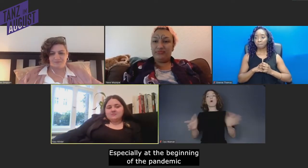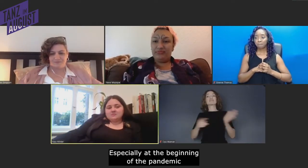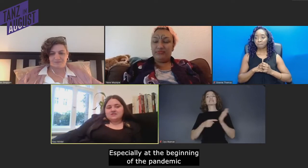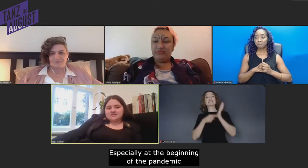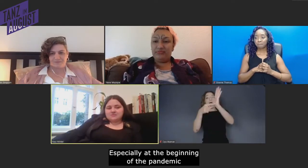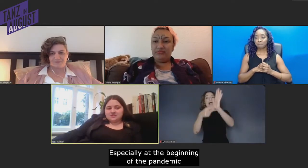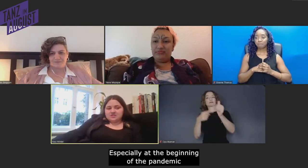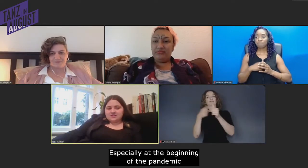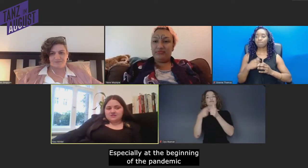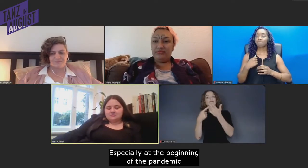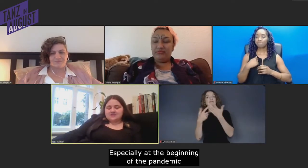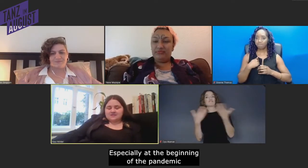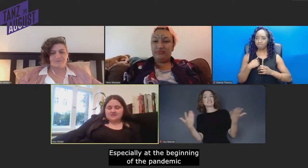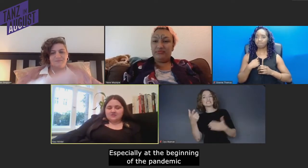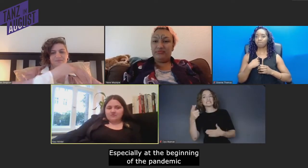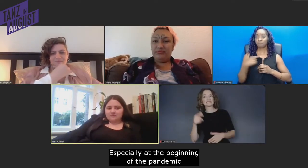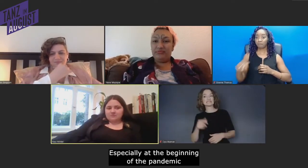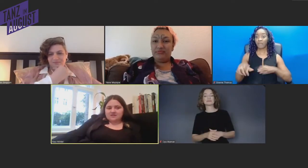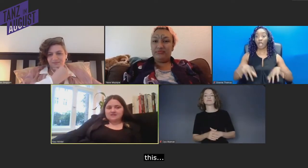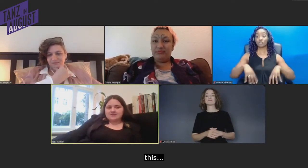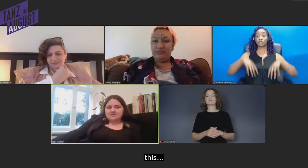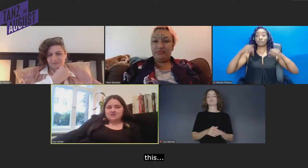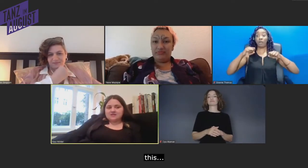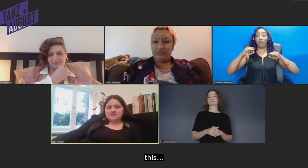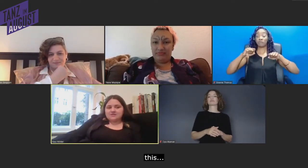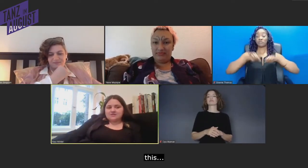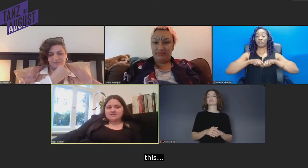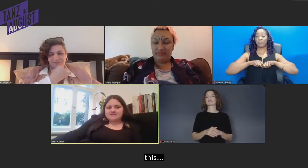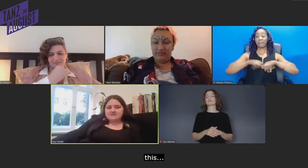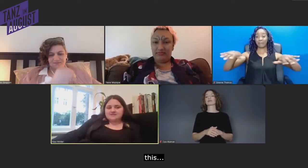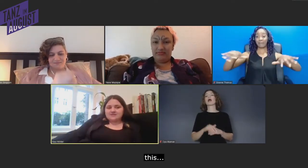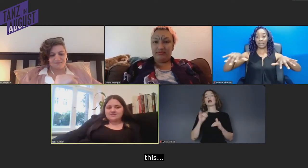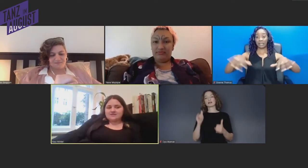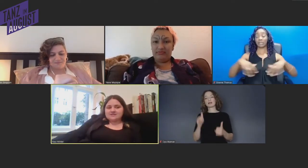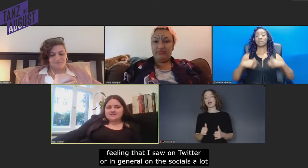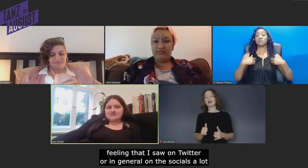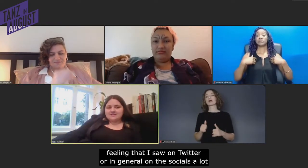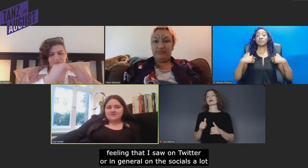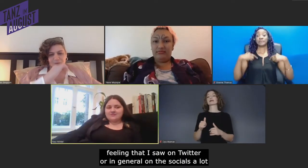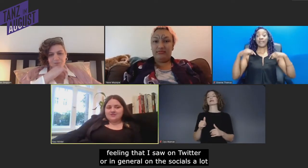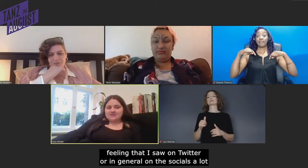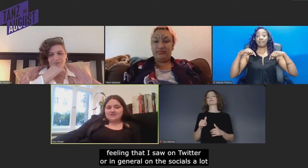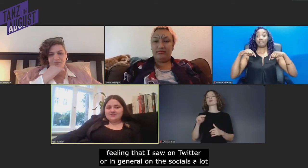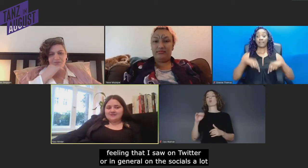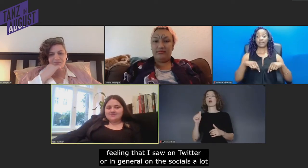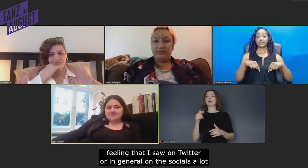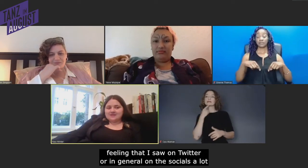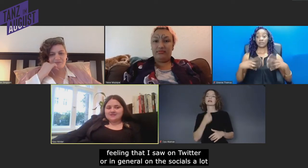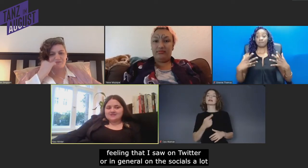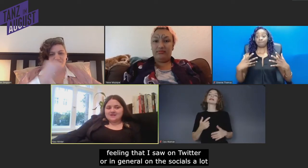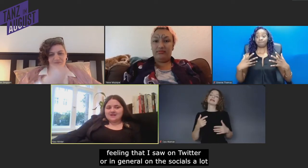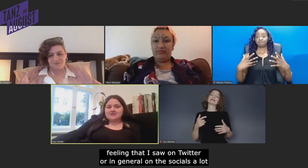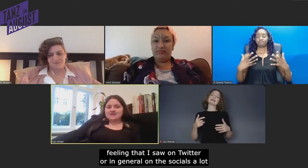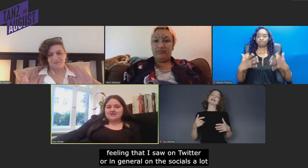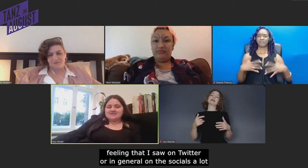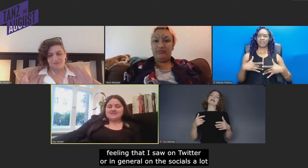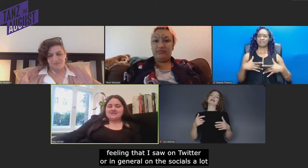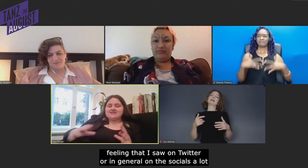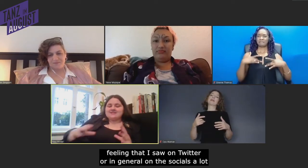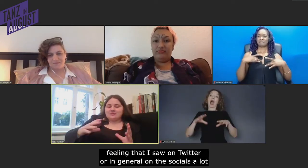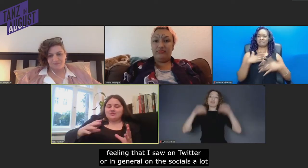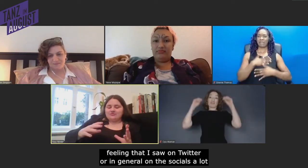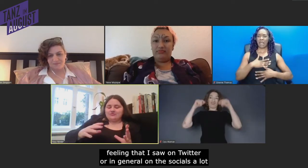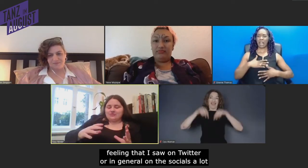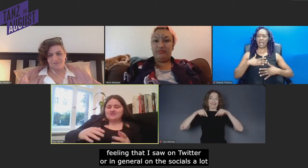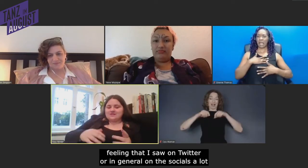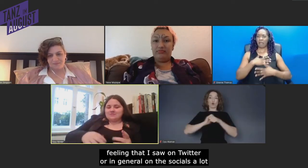Yeah, I mean, especially at the beginning of the pandemic, this feeling that I think I